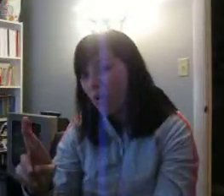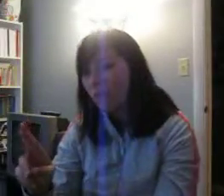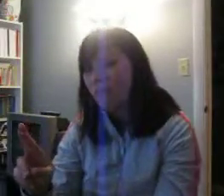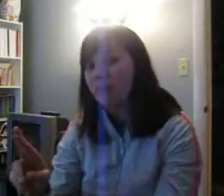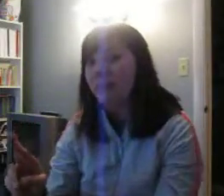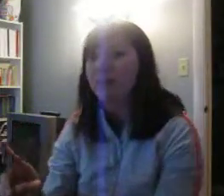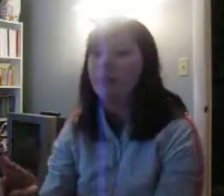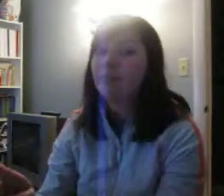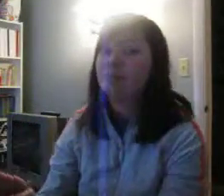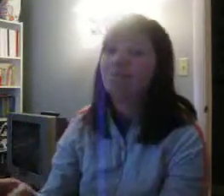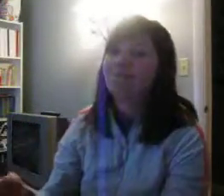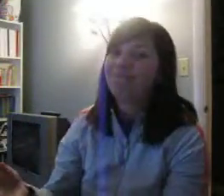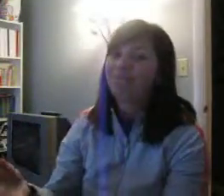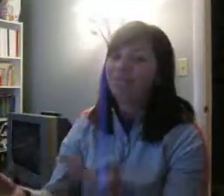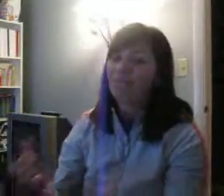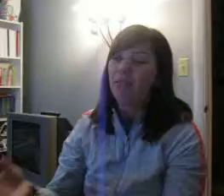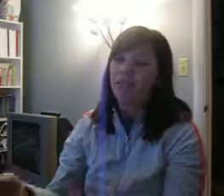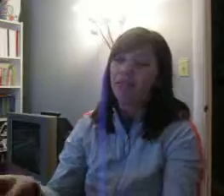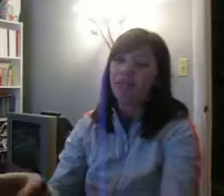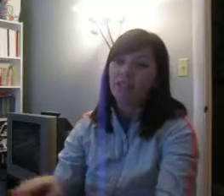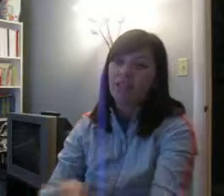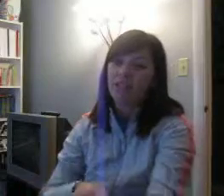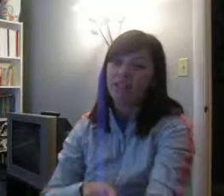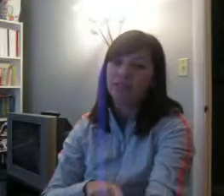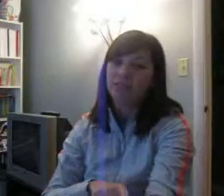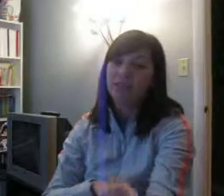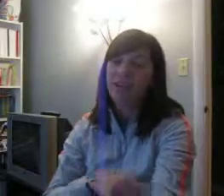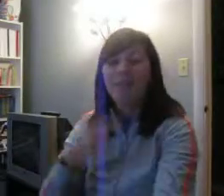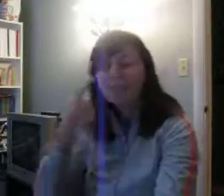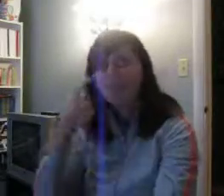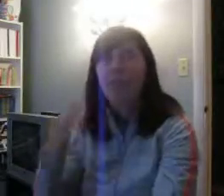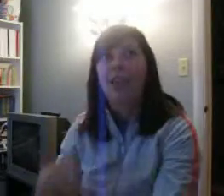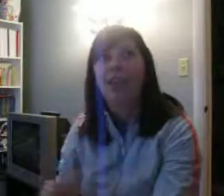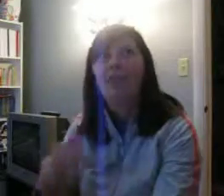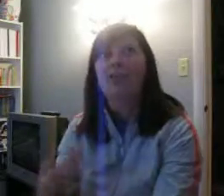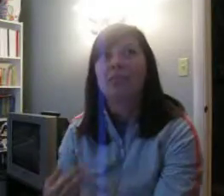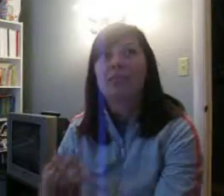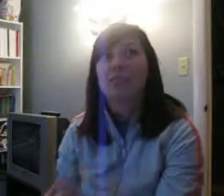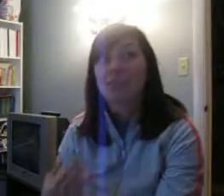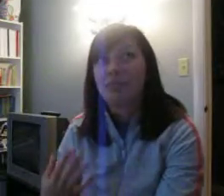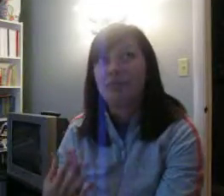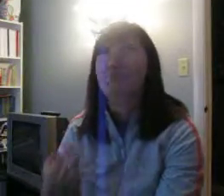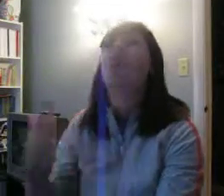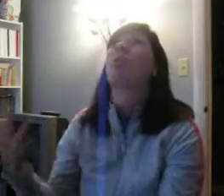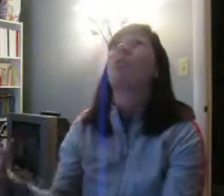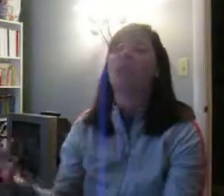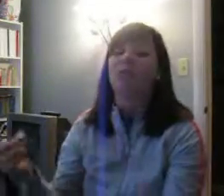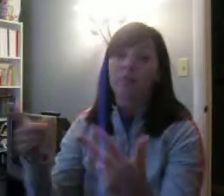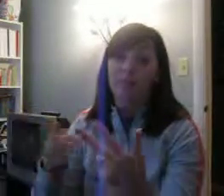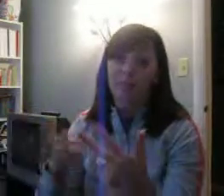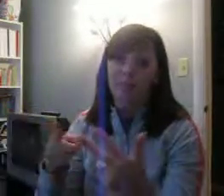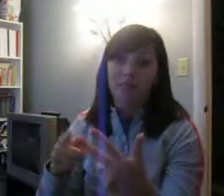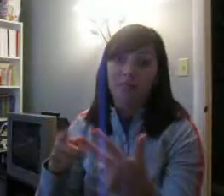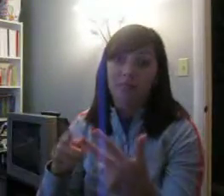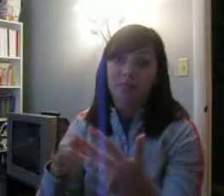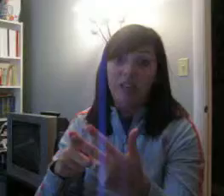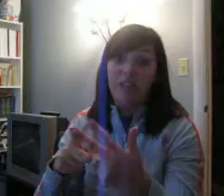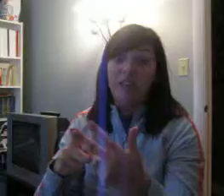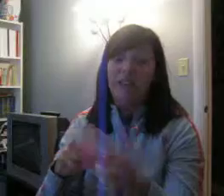Or, if he hates it, he's completely against it, then he can refuse to sign it, which